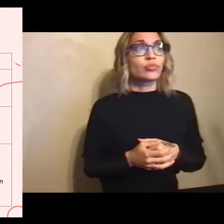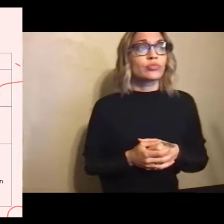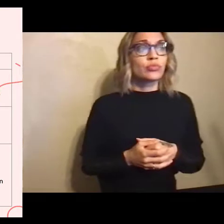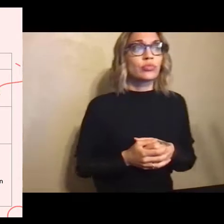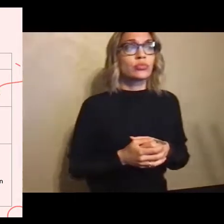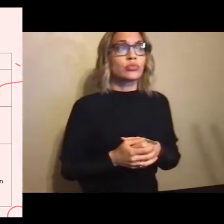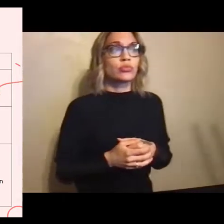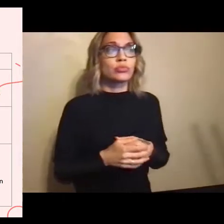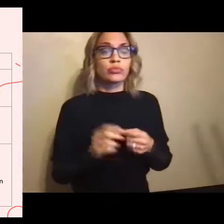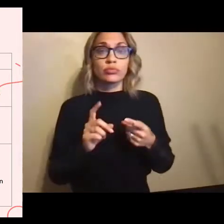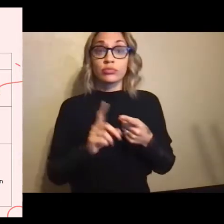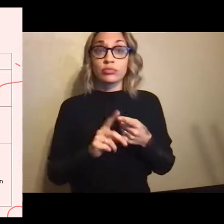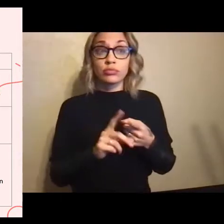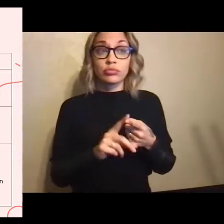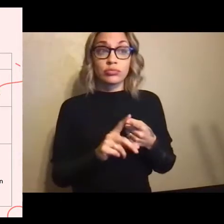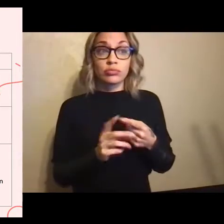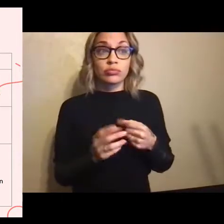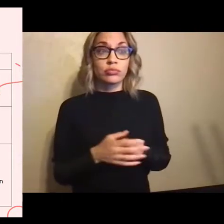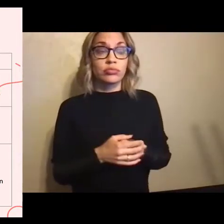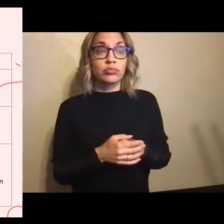things?